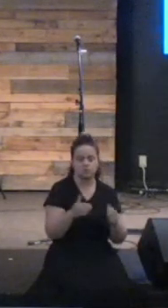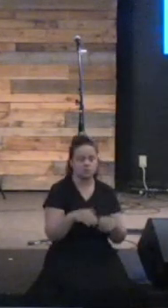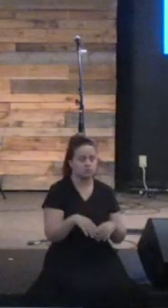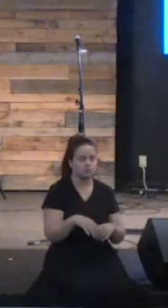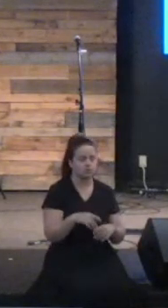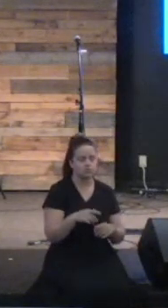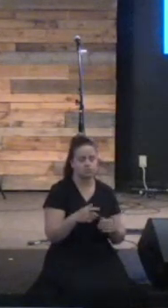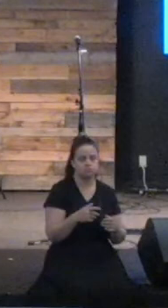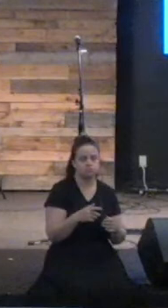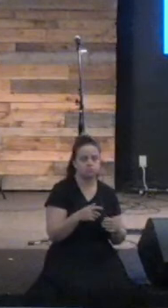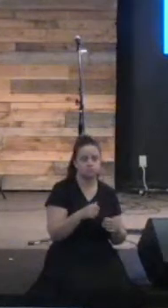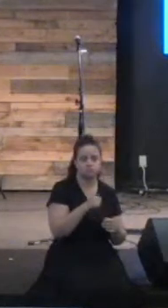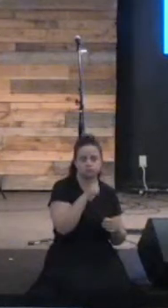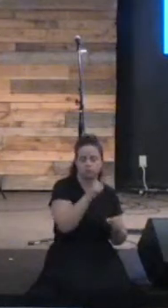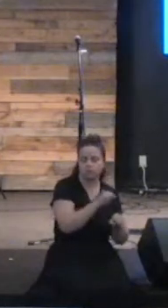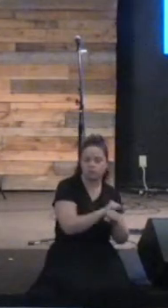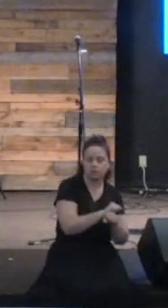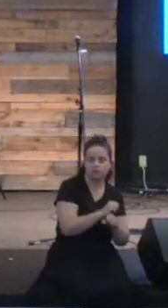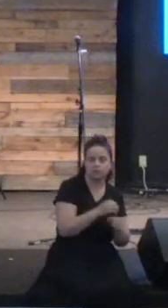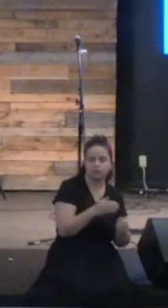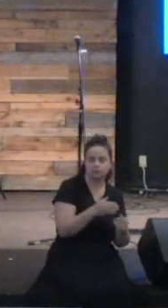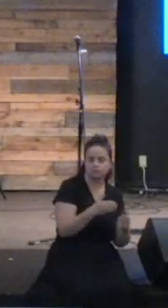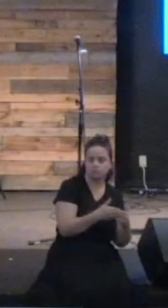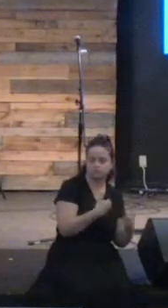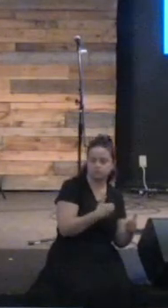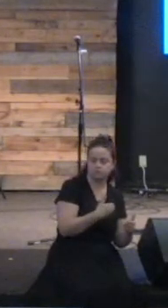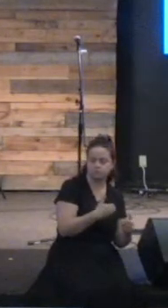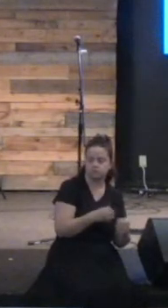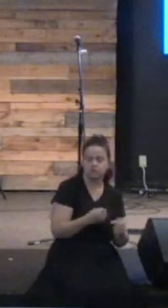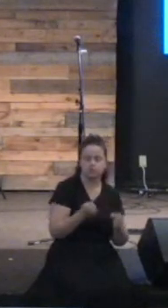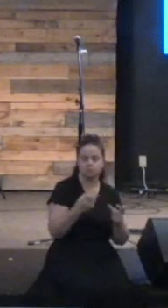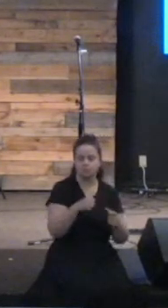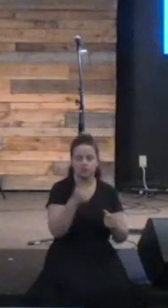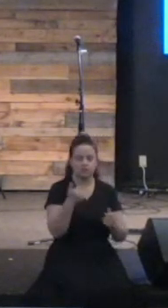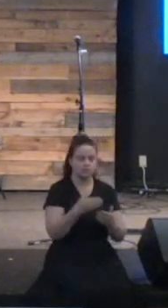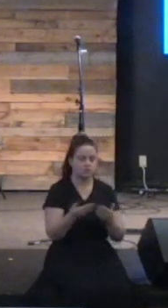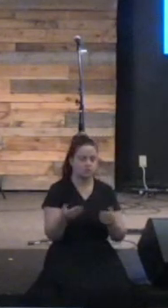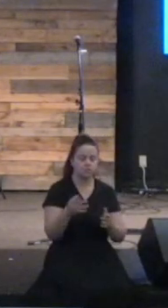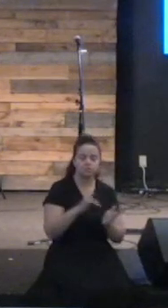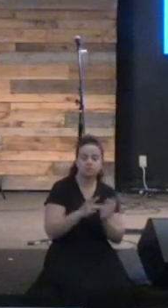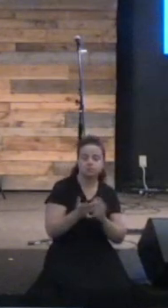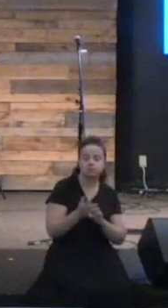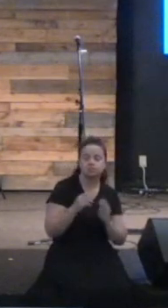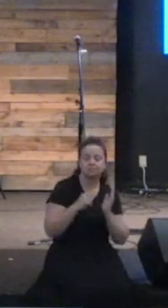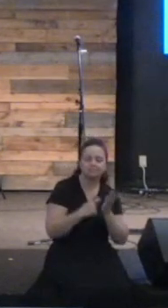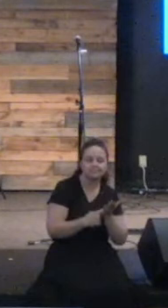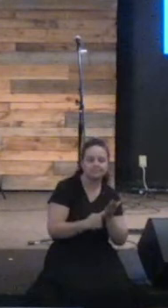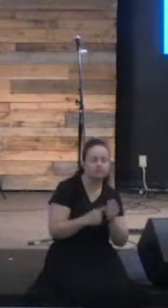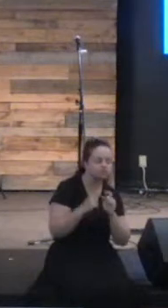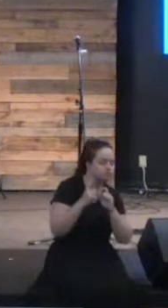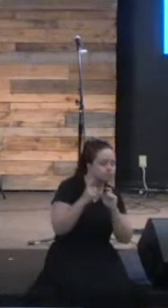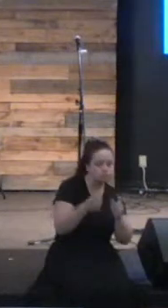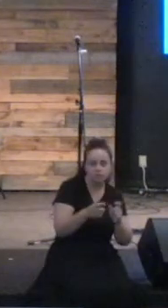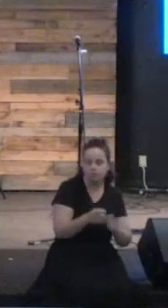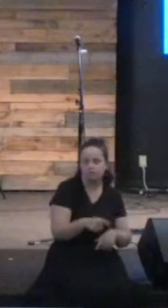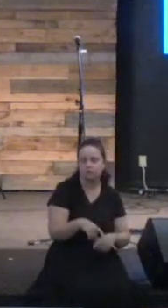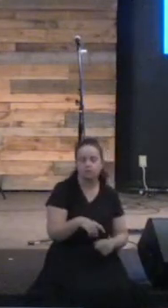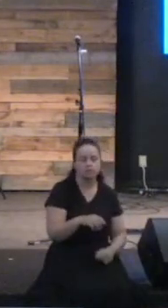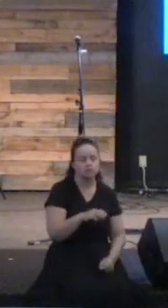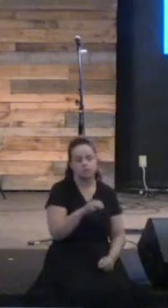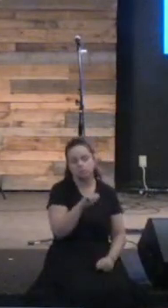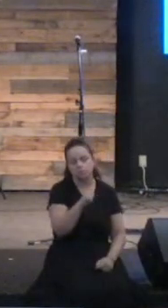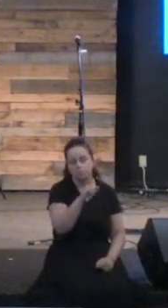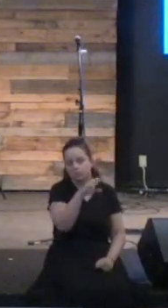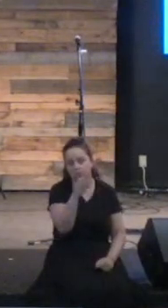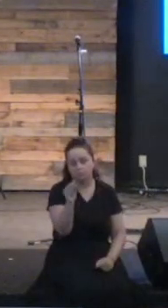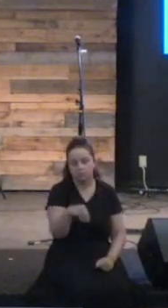this is probably about the only reference there's some other references that Jesus talks about giving a temple tax and giving a tenth and things like